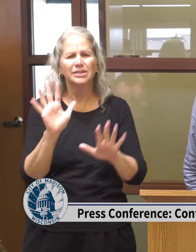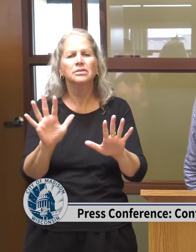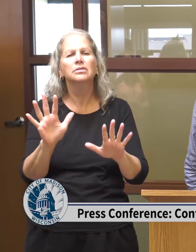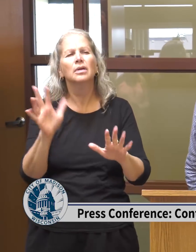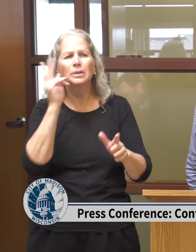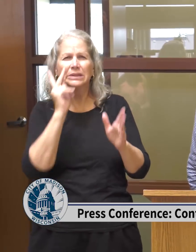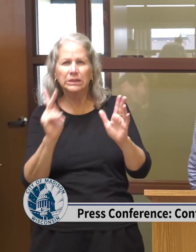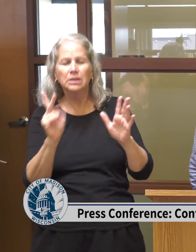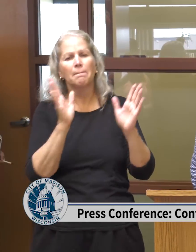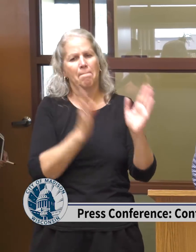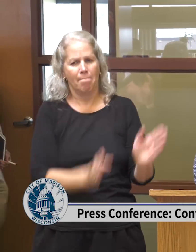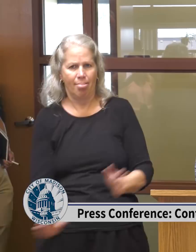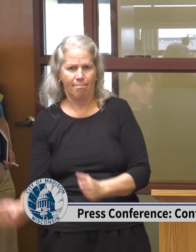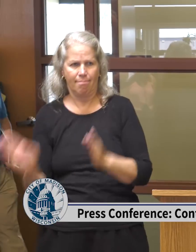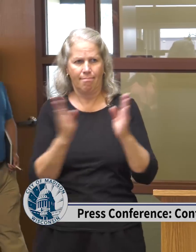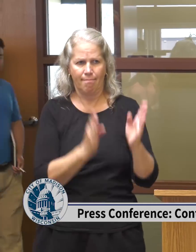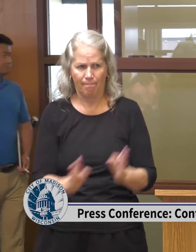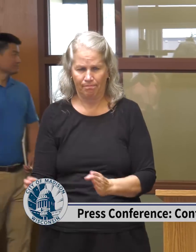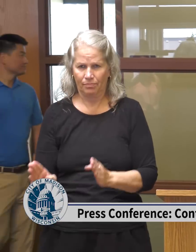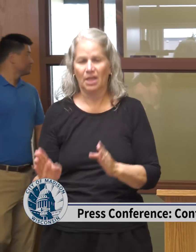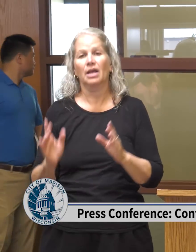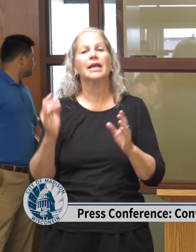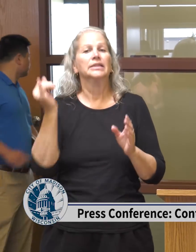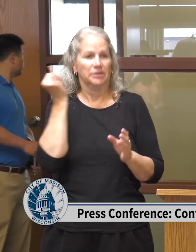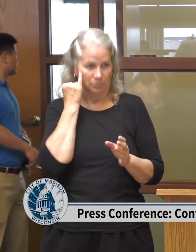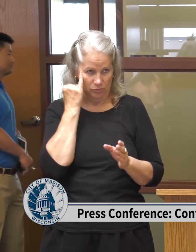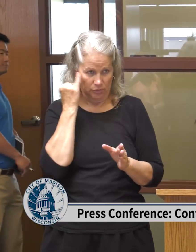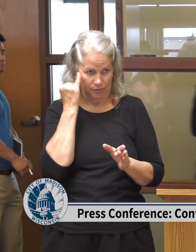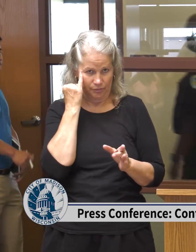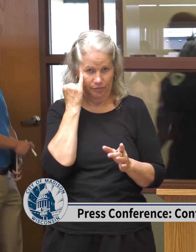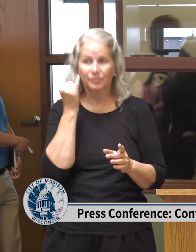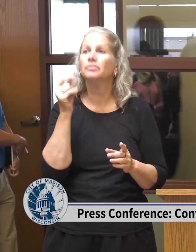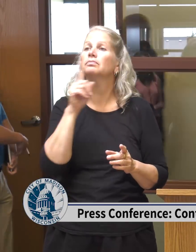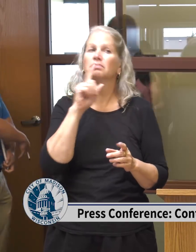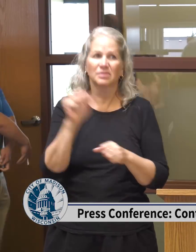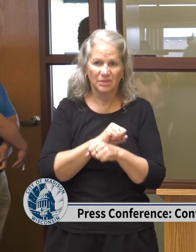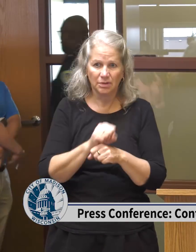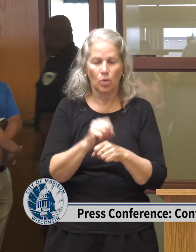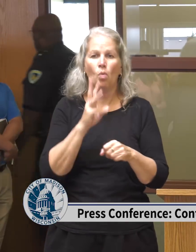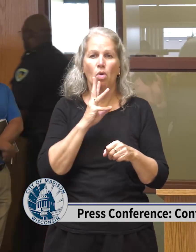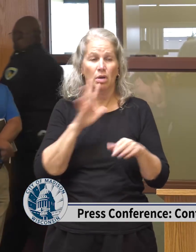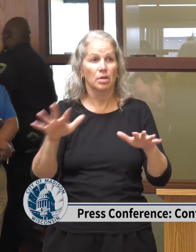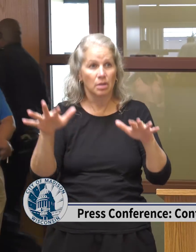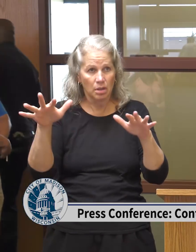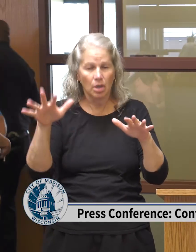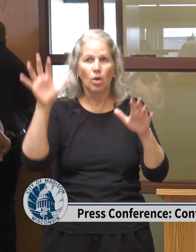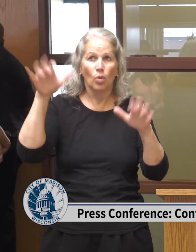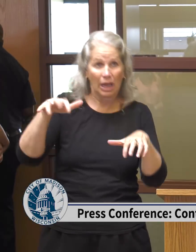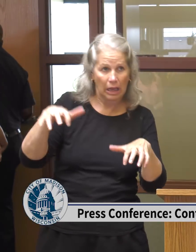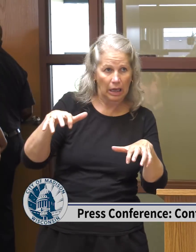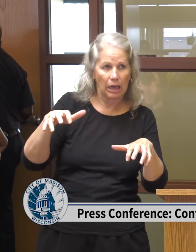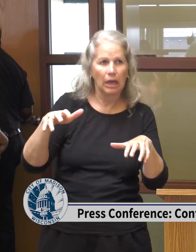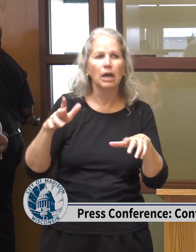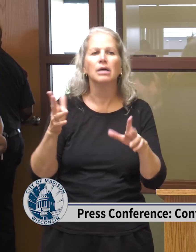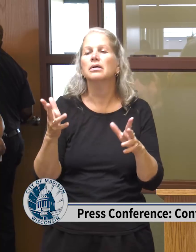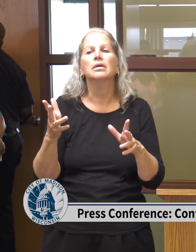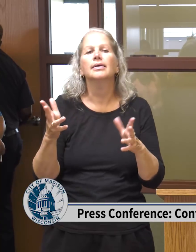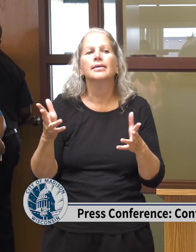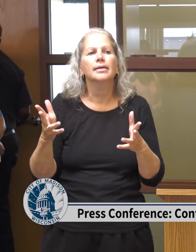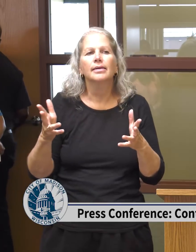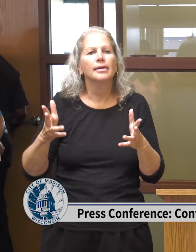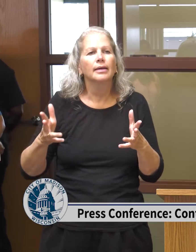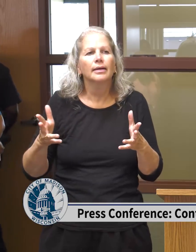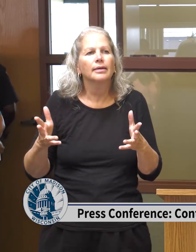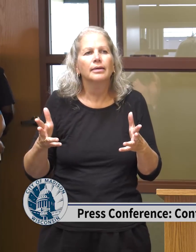we do get more water than necessary, but more likely scenario is that with rain, significant rain, the